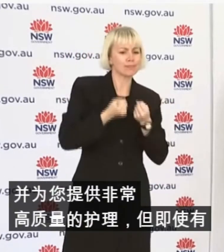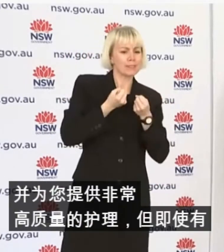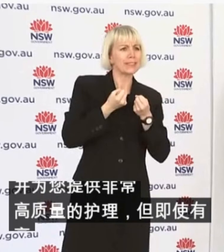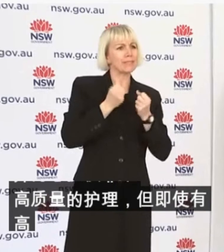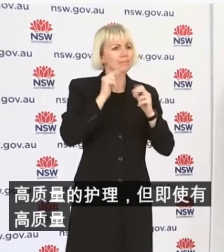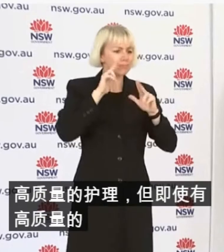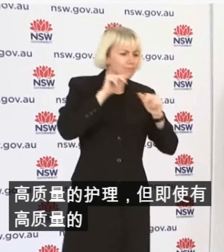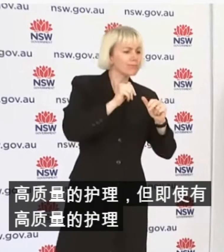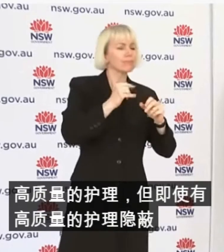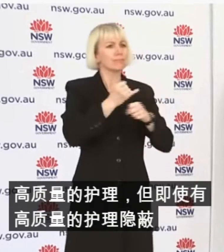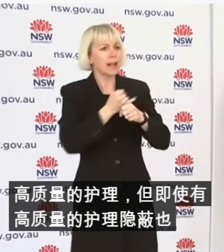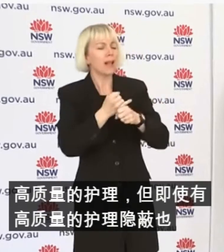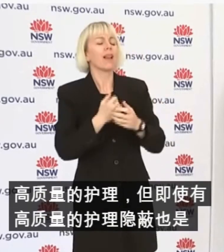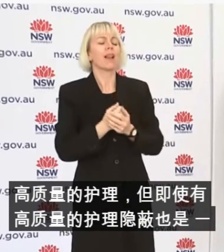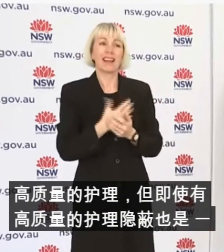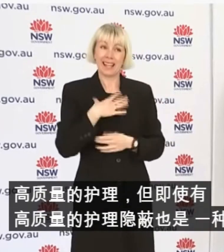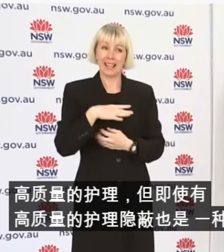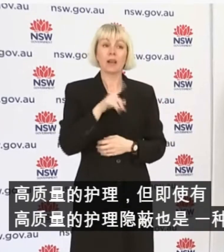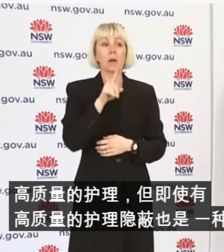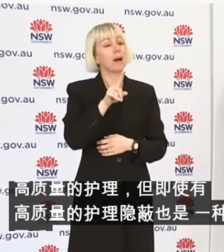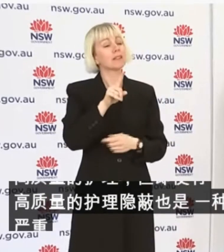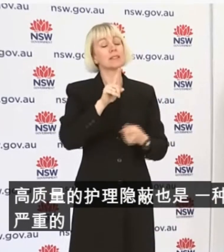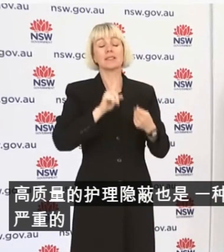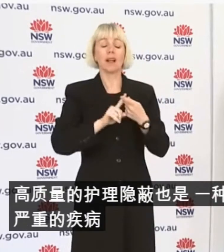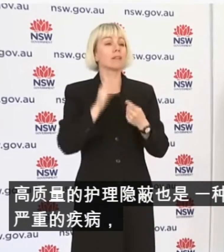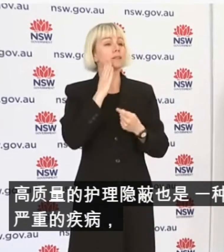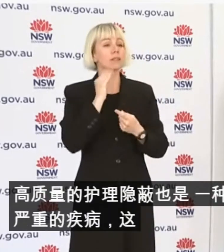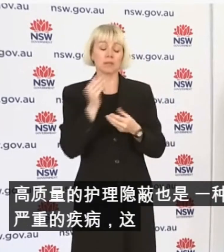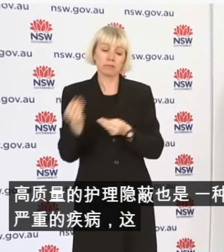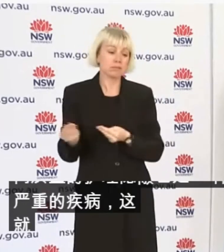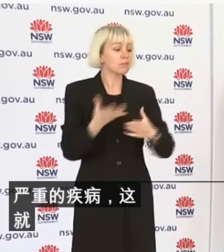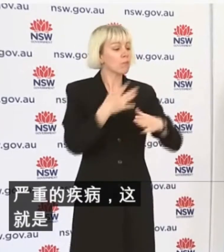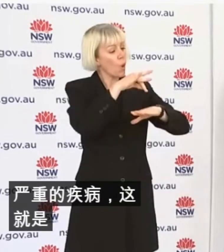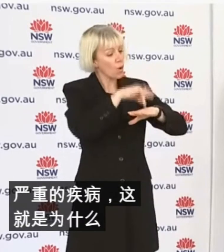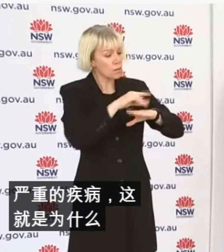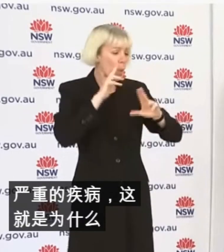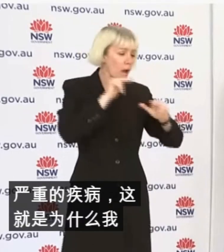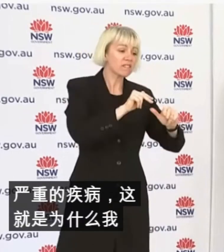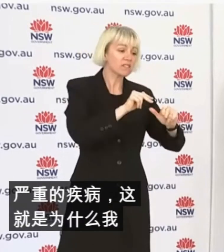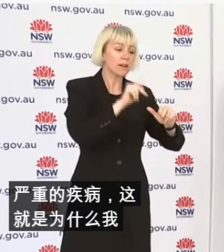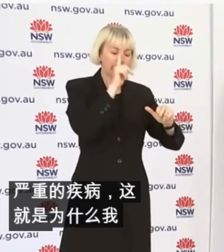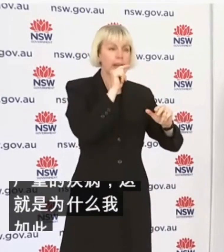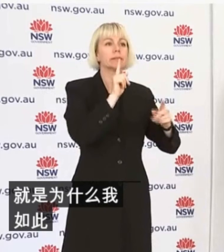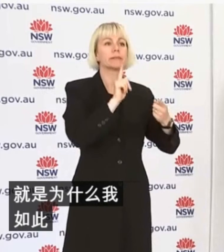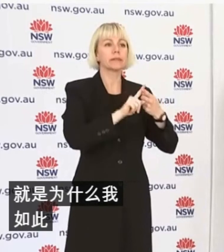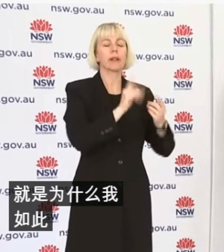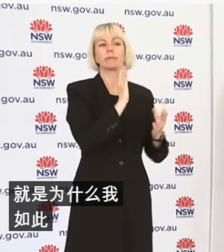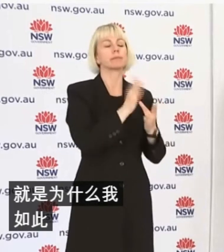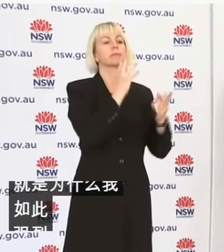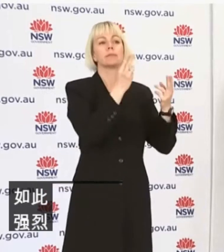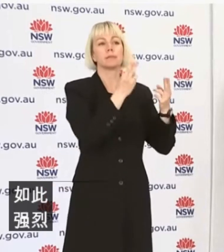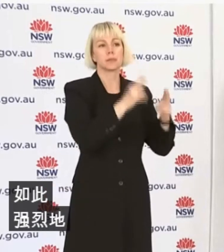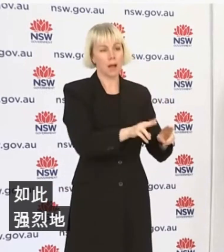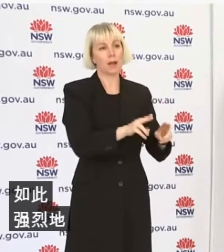with high quality care, COVID is a very serious disease, and that is why I'm pushing the vaccination message